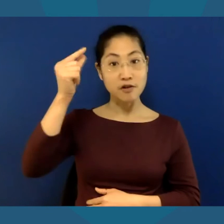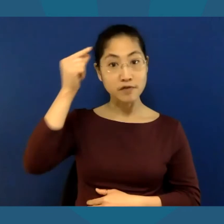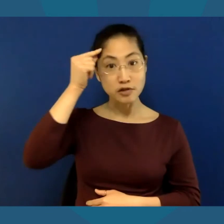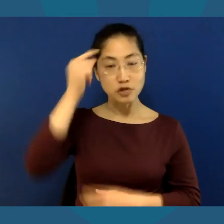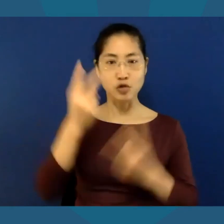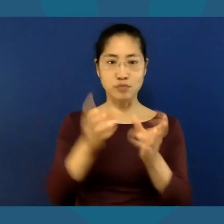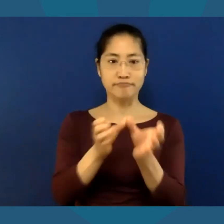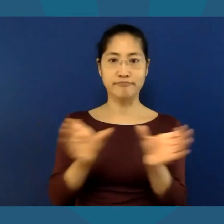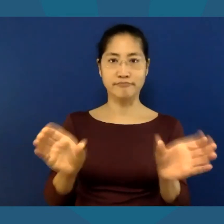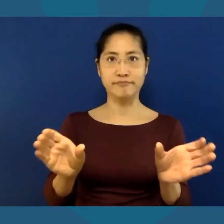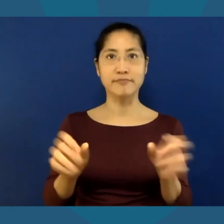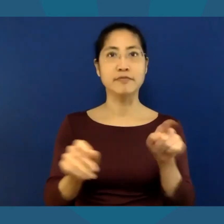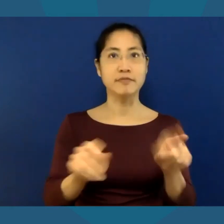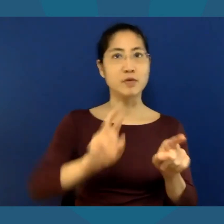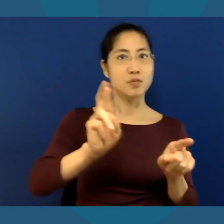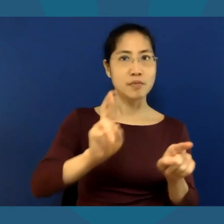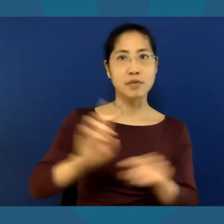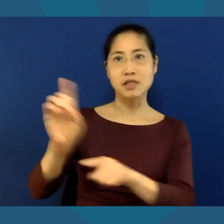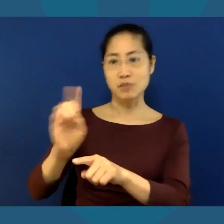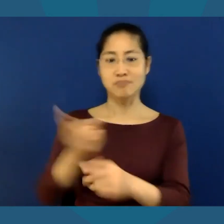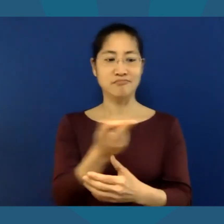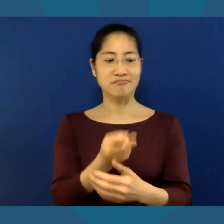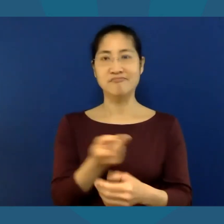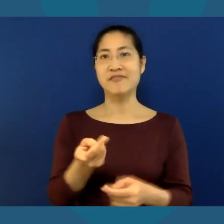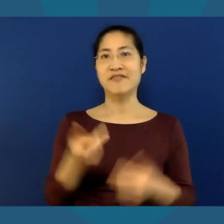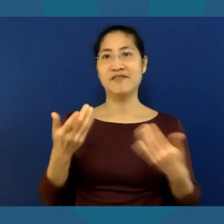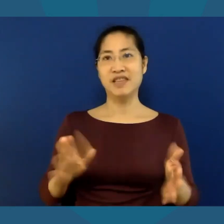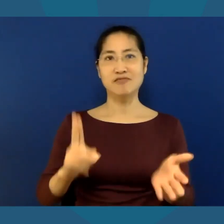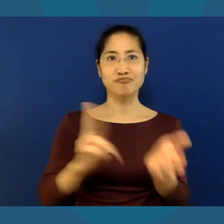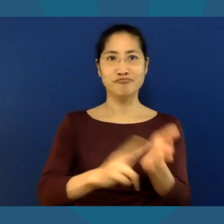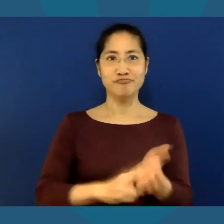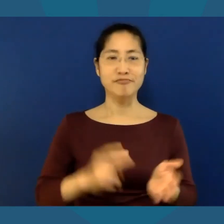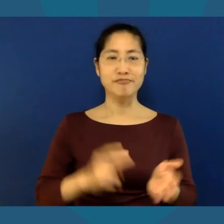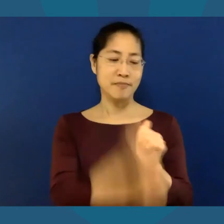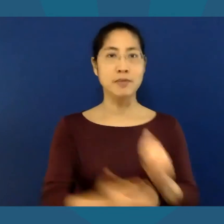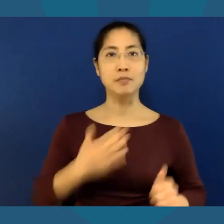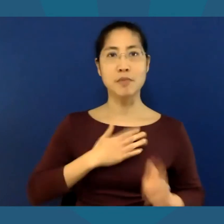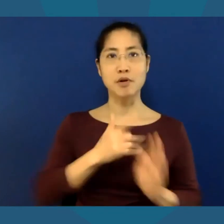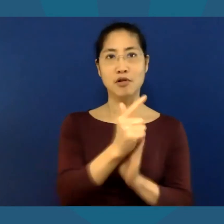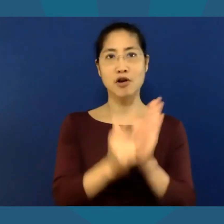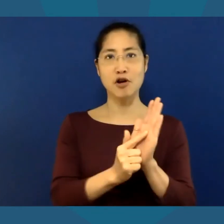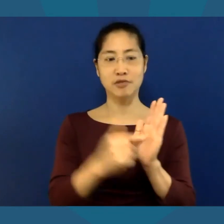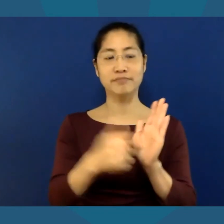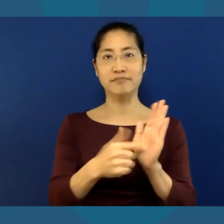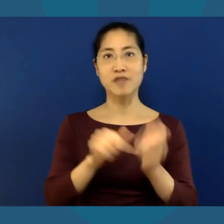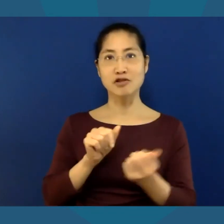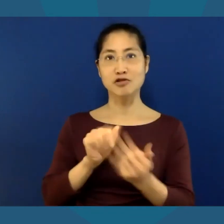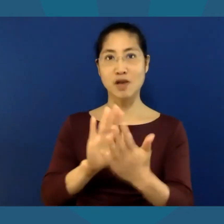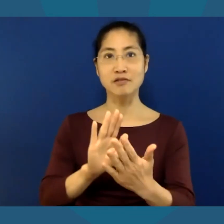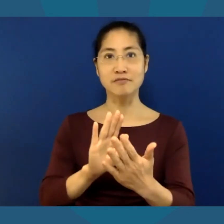Both Republican and Democratic governors have signed and passed my